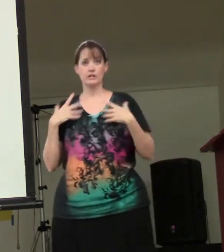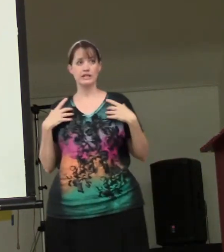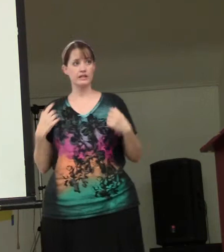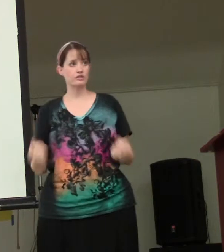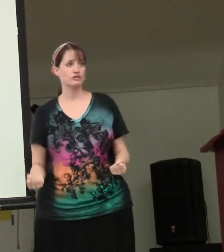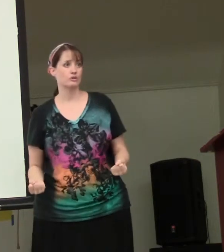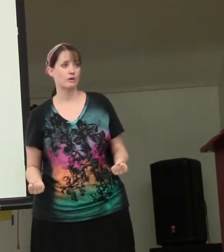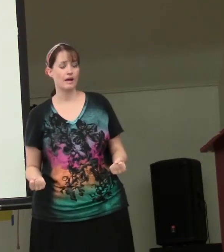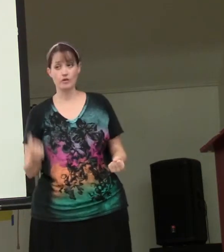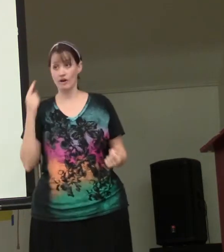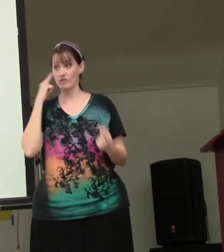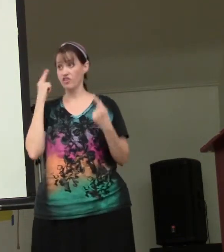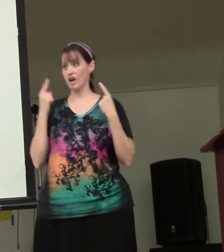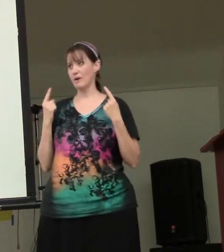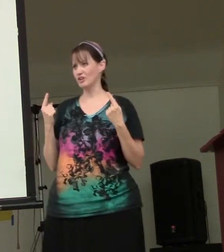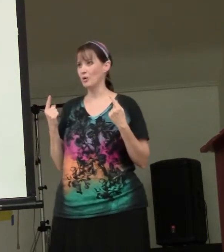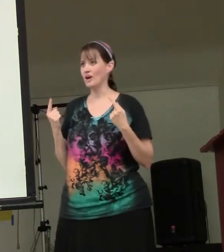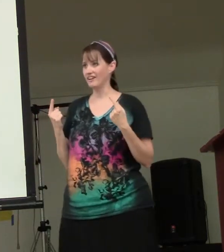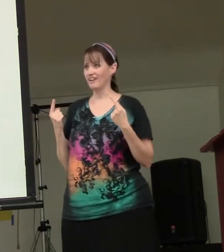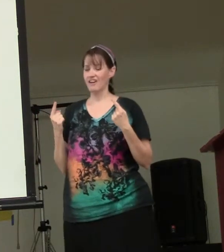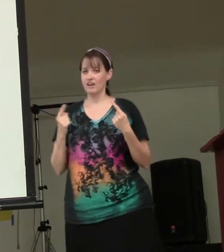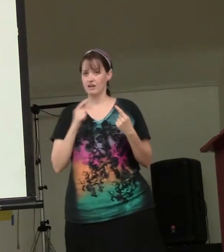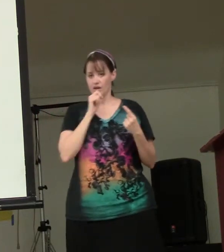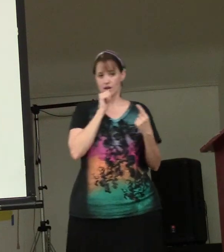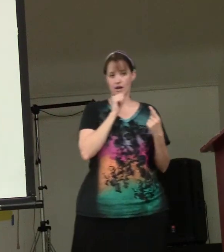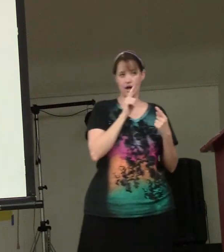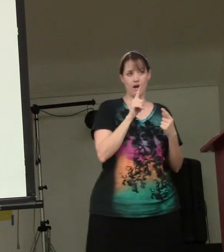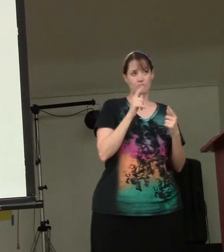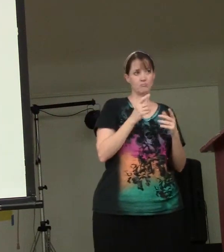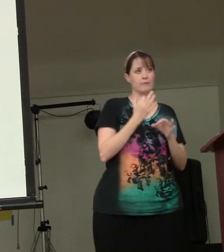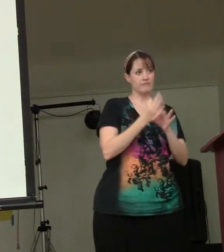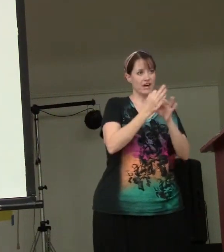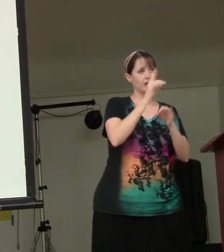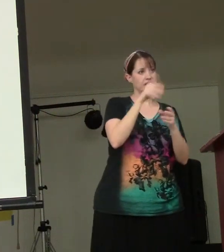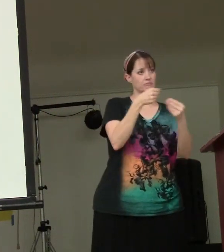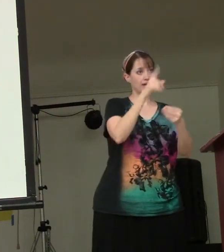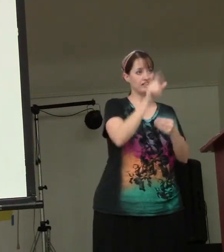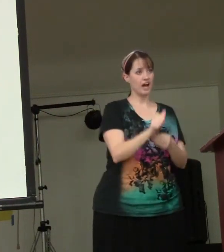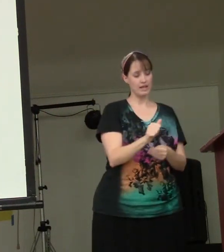and heals you. Have you ever thought about, you know what? Maybe